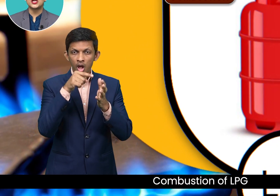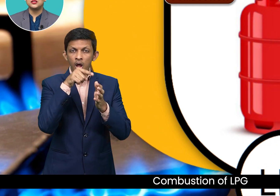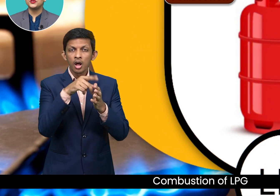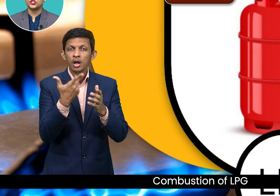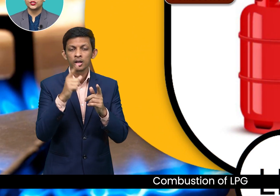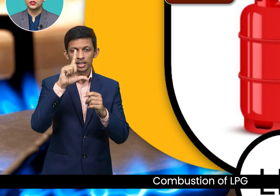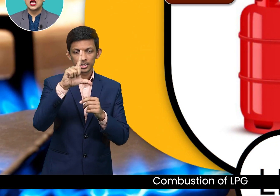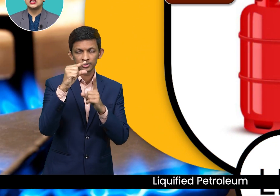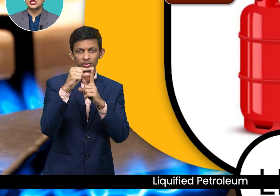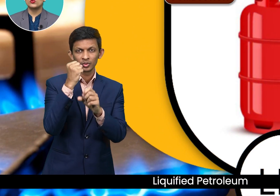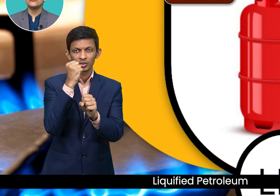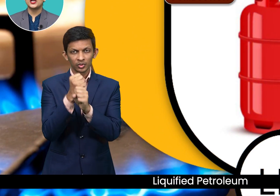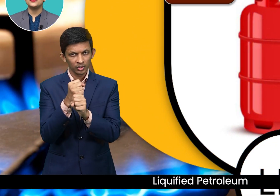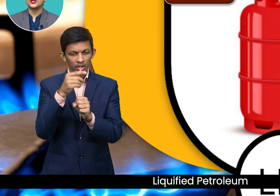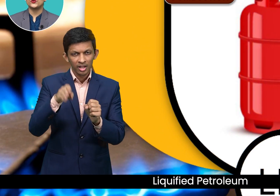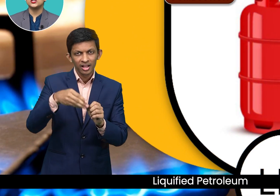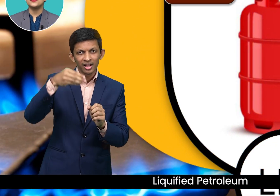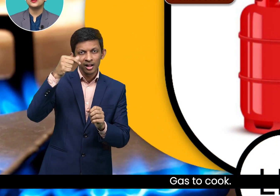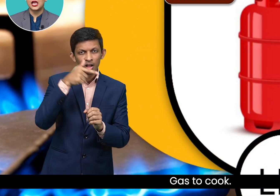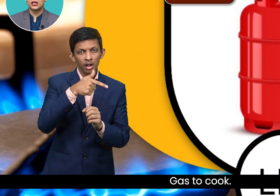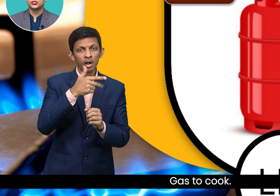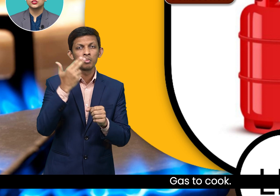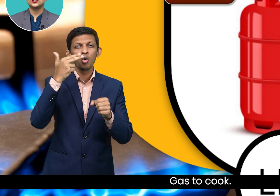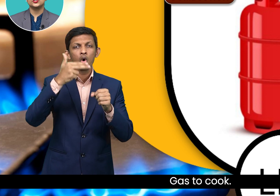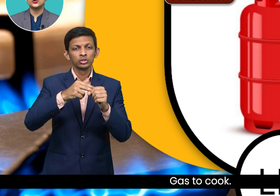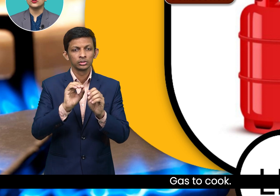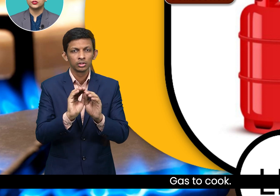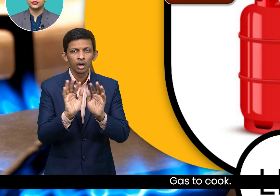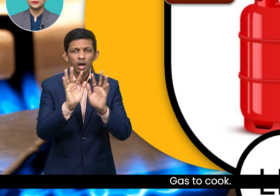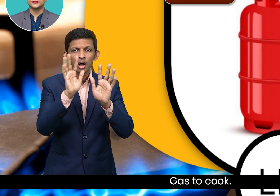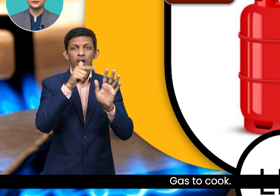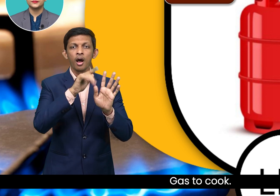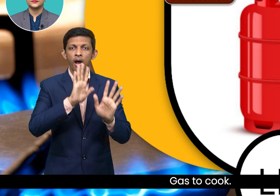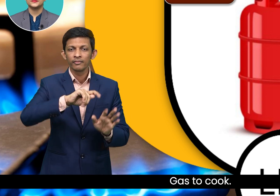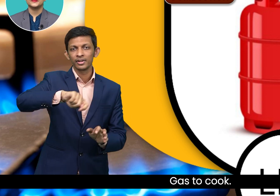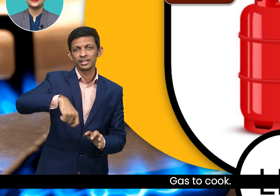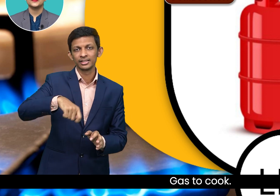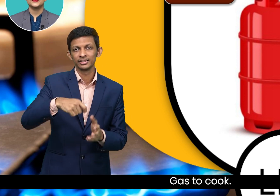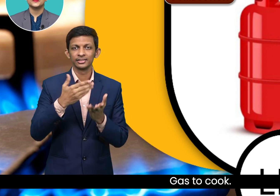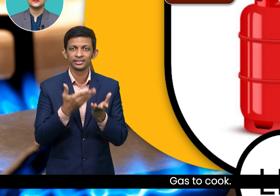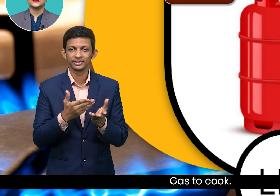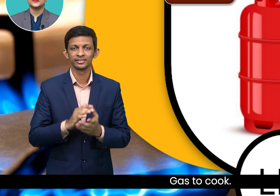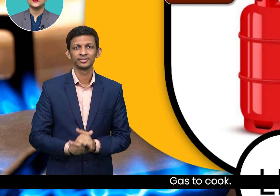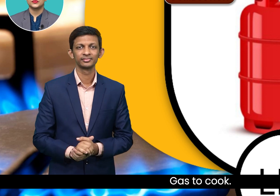combustion of LPG, liquefied petroleum gas, to cook,